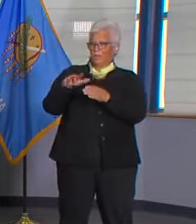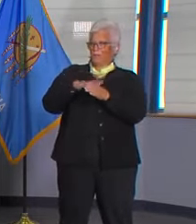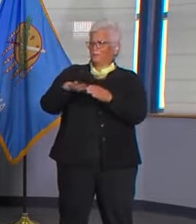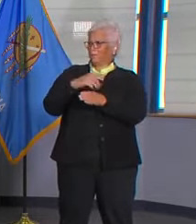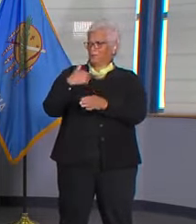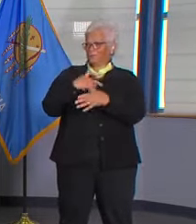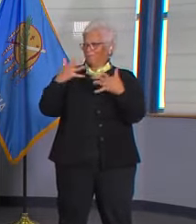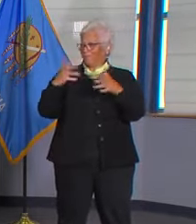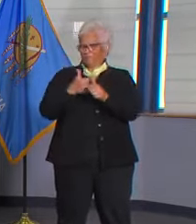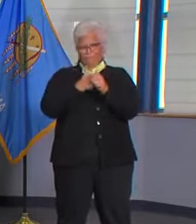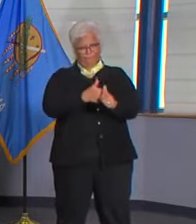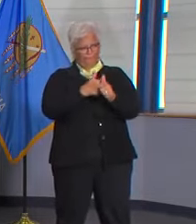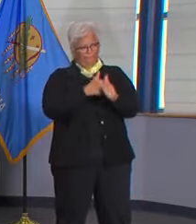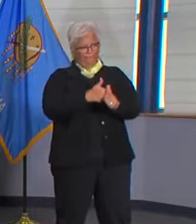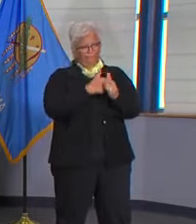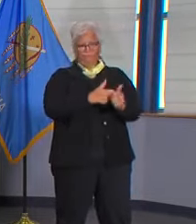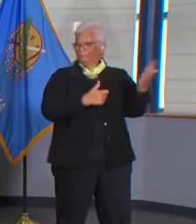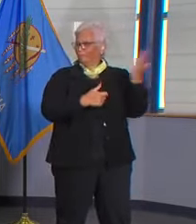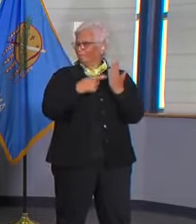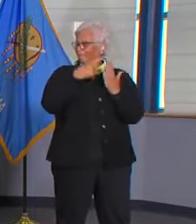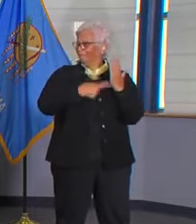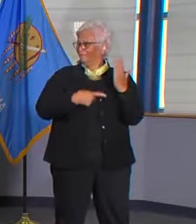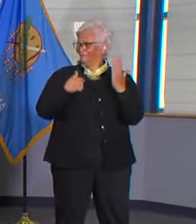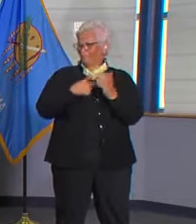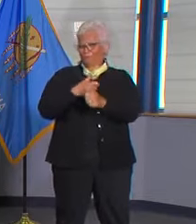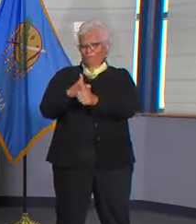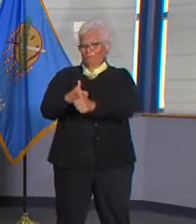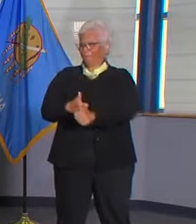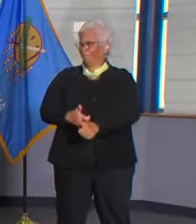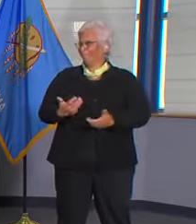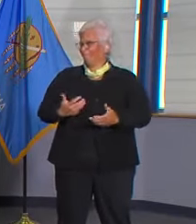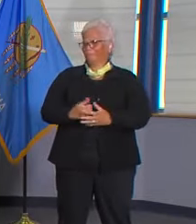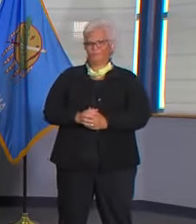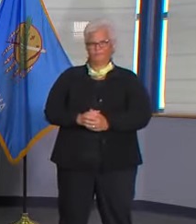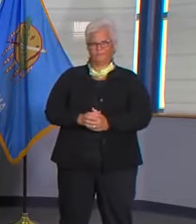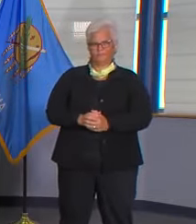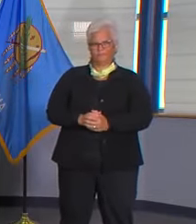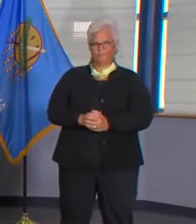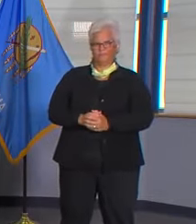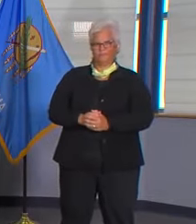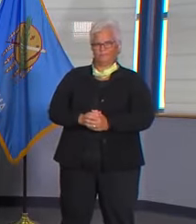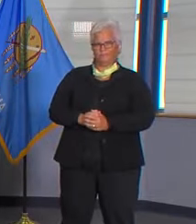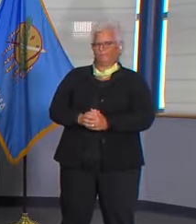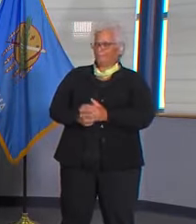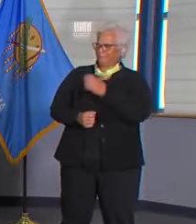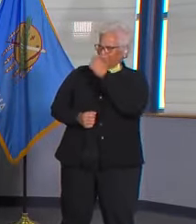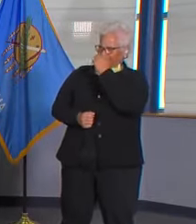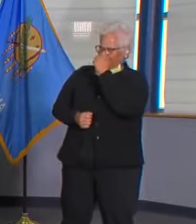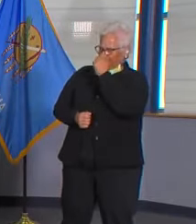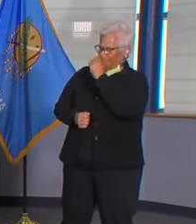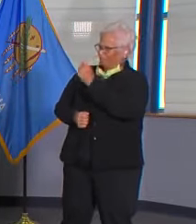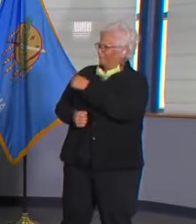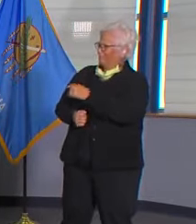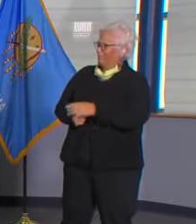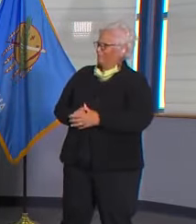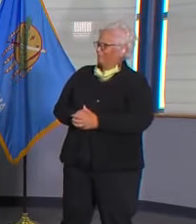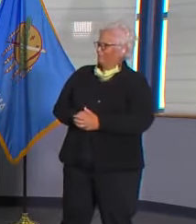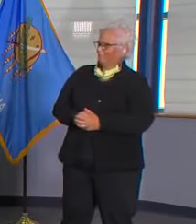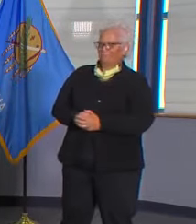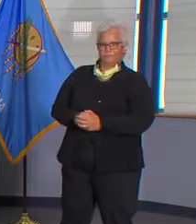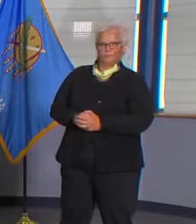health department's analysis of the data on the ground. And that's actually what I want to follow up and ask you about. Given the coronavirus White House